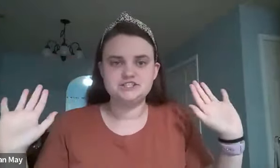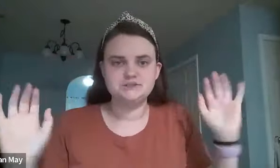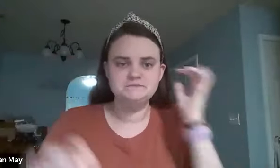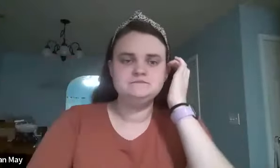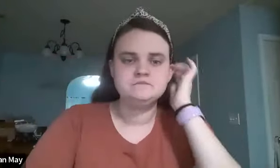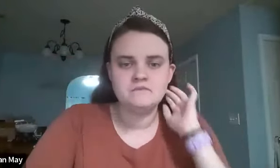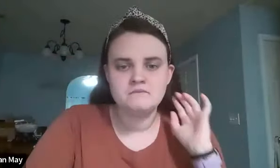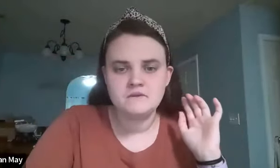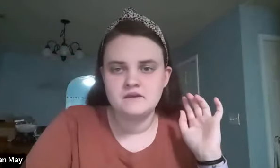finished.